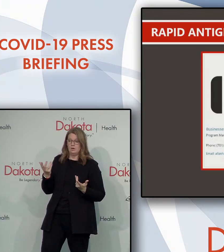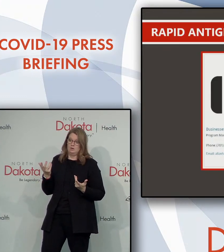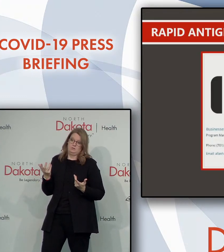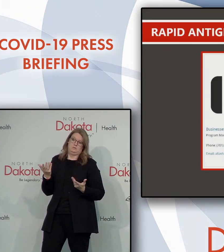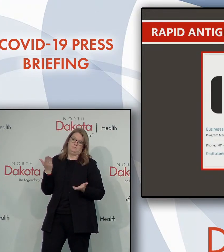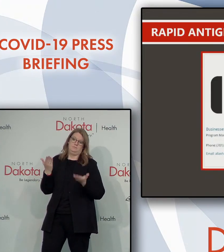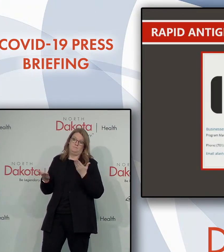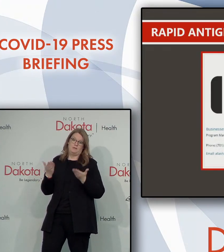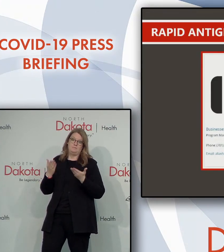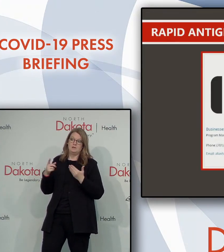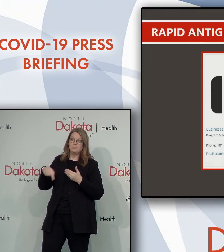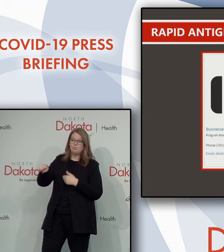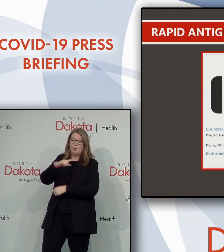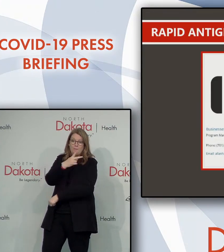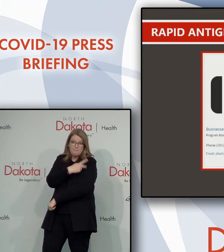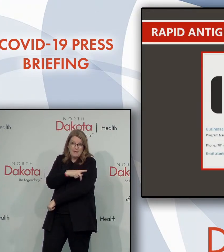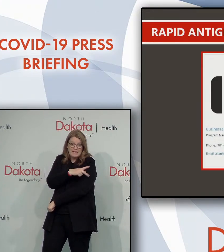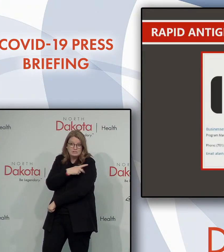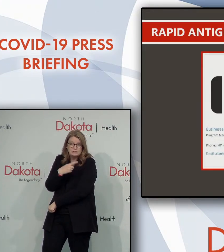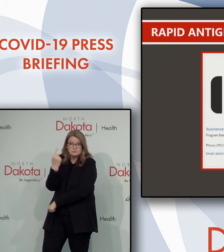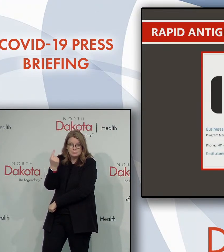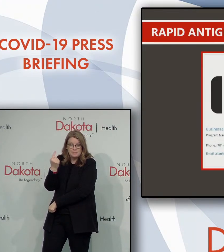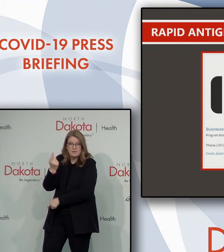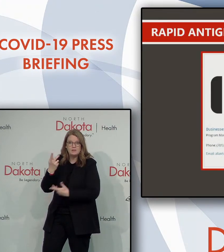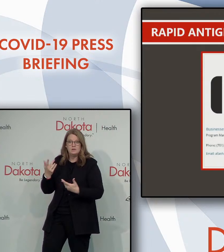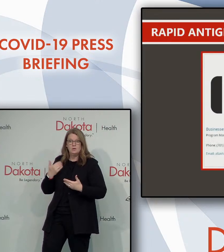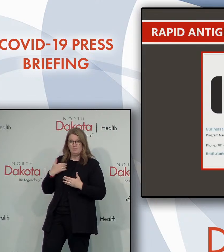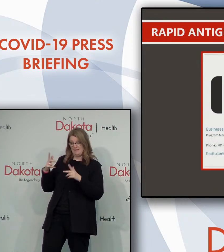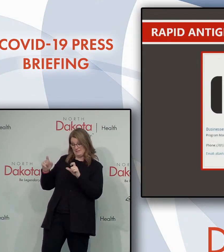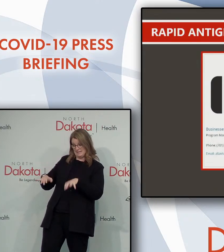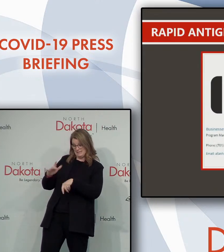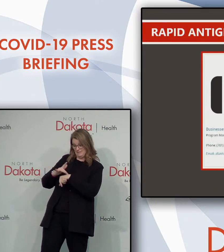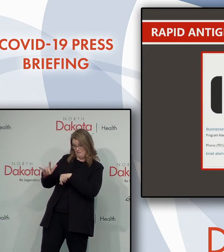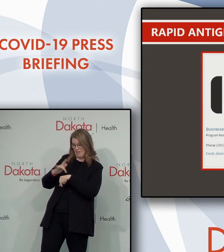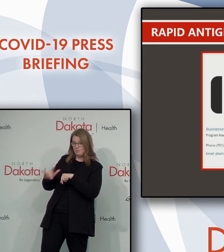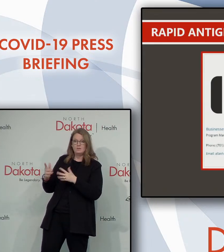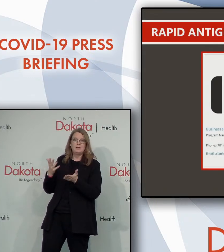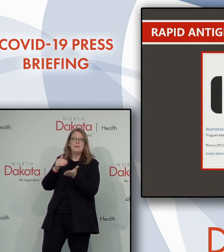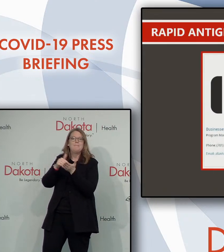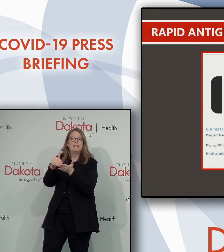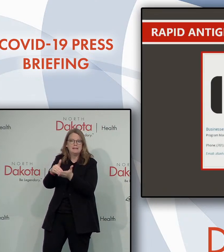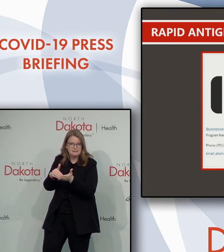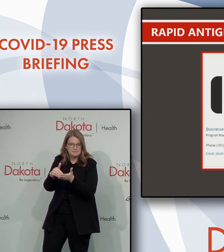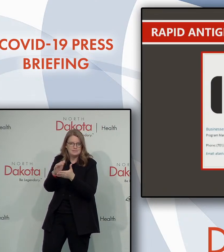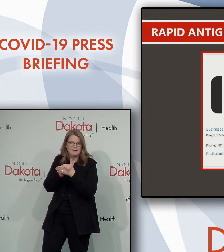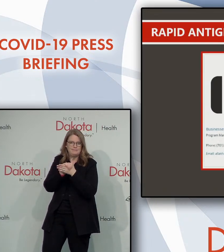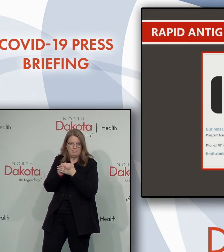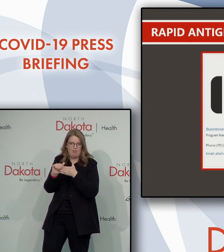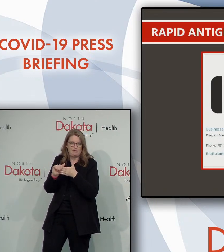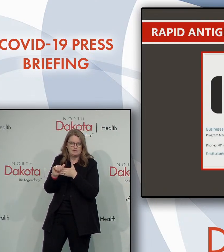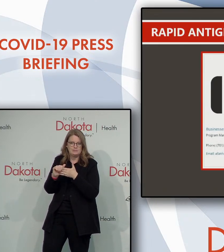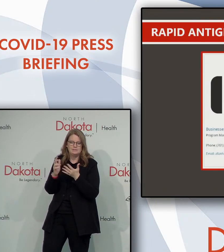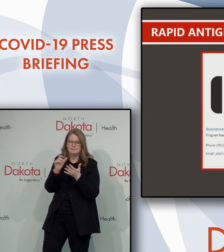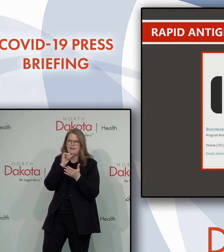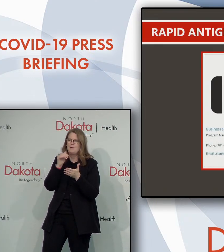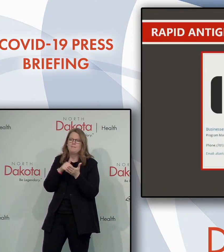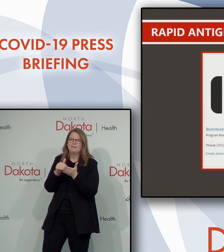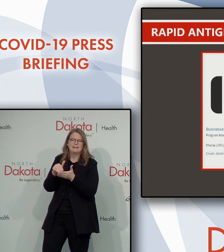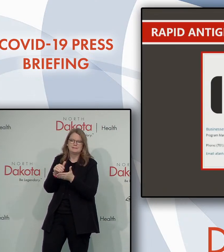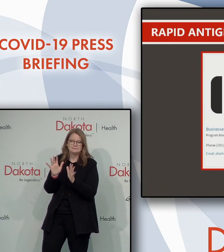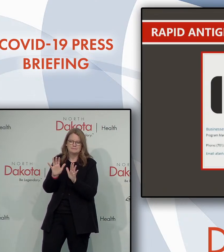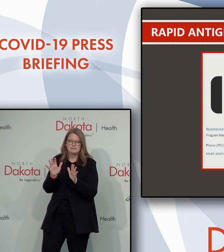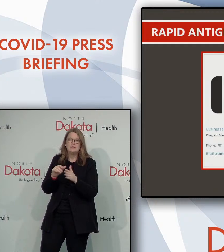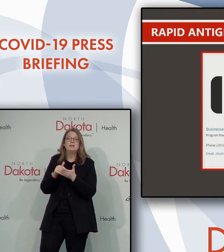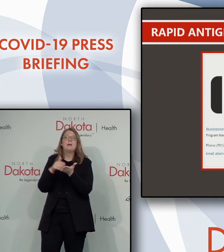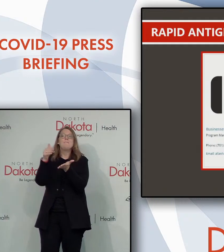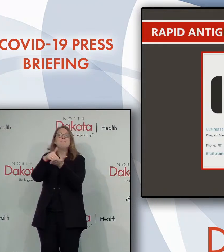for your patients, we've got tests for you. We've got literally millions of dollars of, not millions of dollars, more than millions.